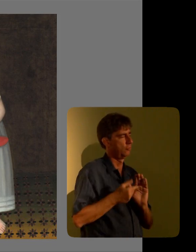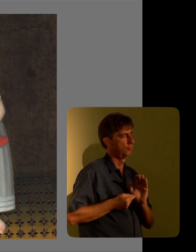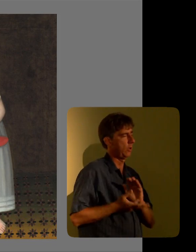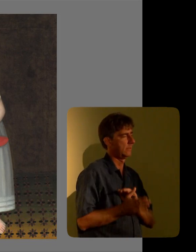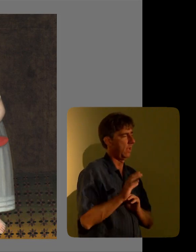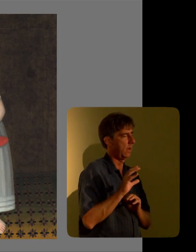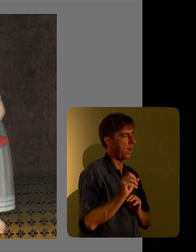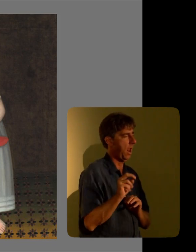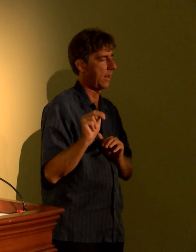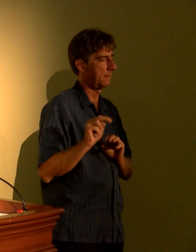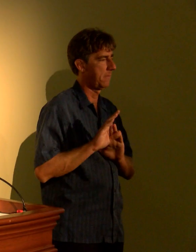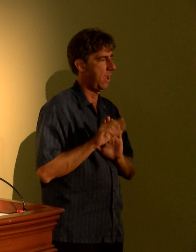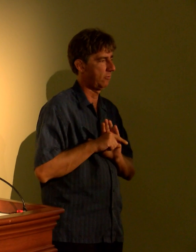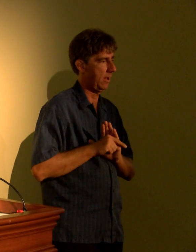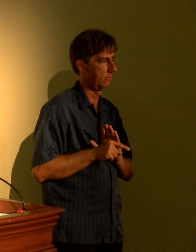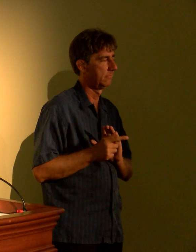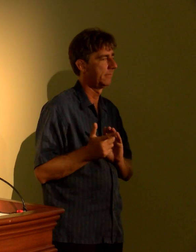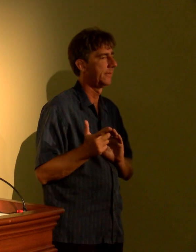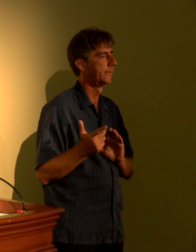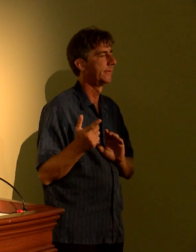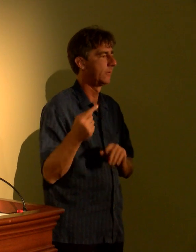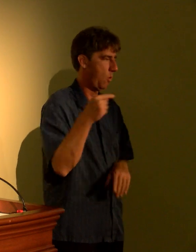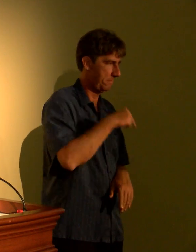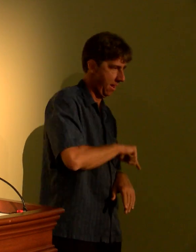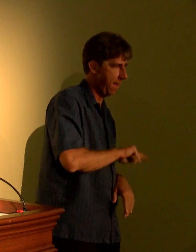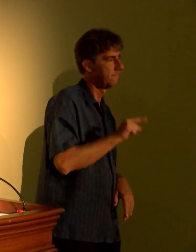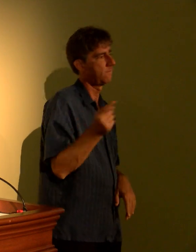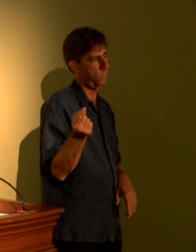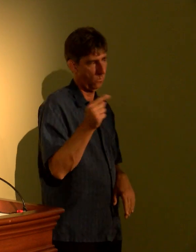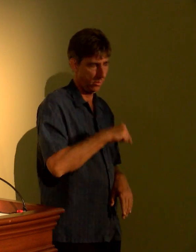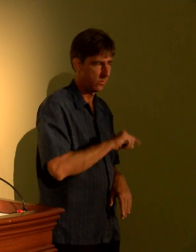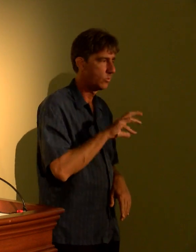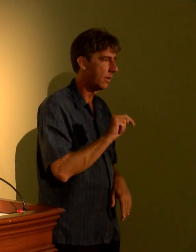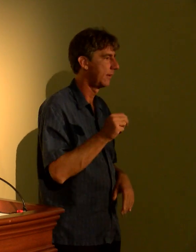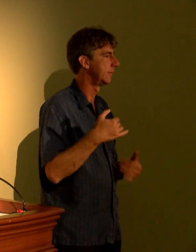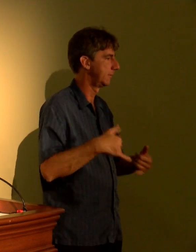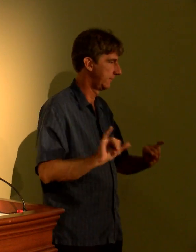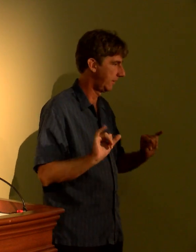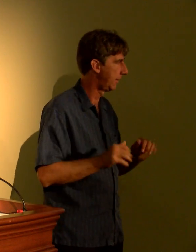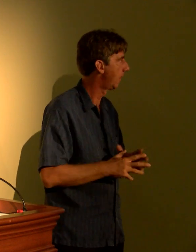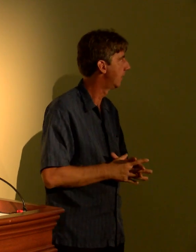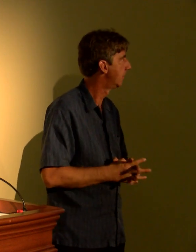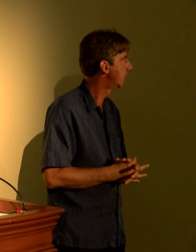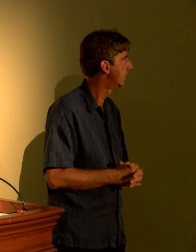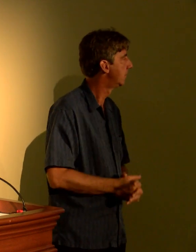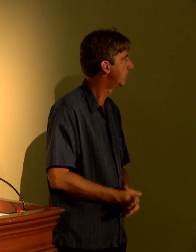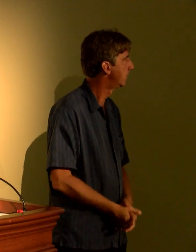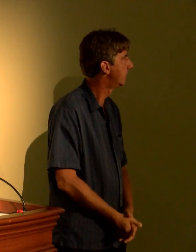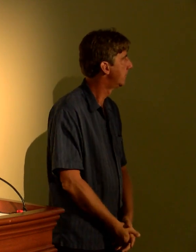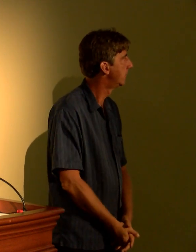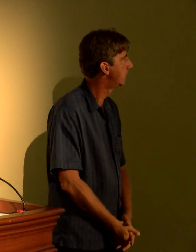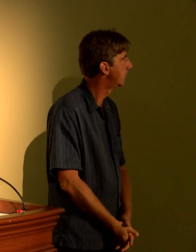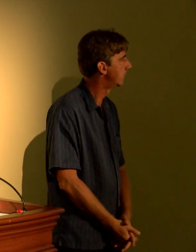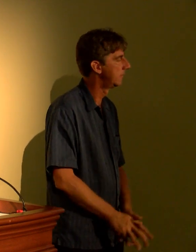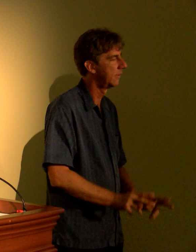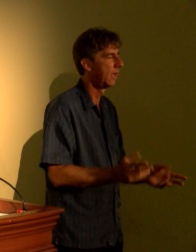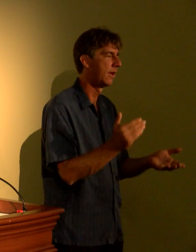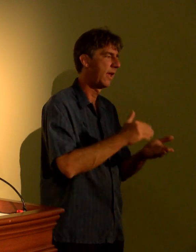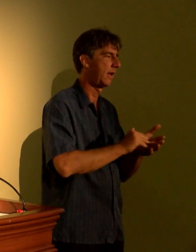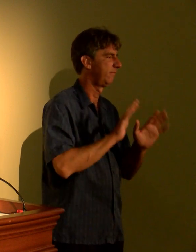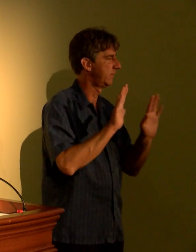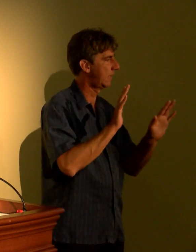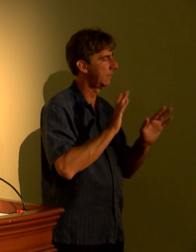So again, it shows maybe Brewster still going back and forth. It is just a fantastic portrait. Again, very